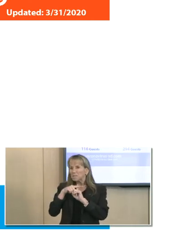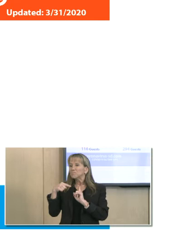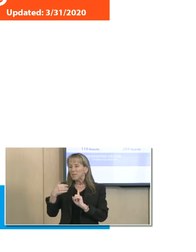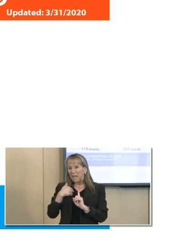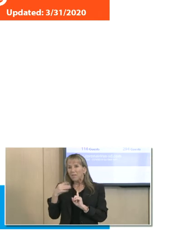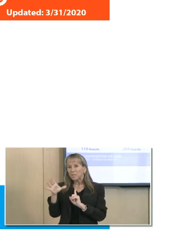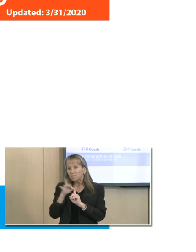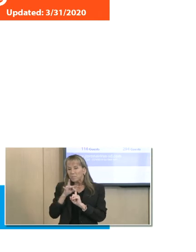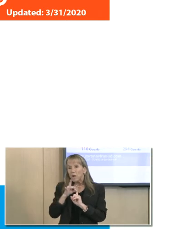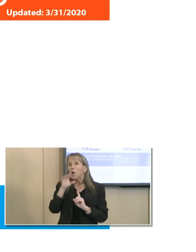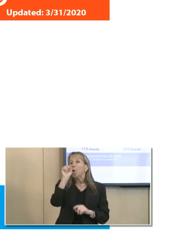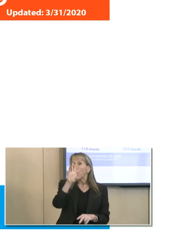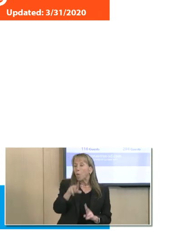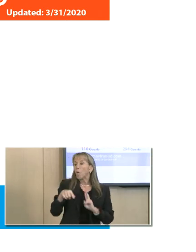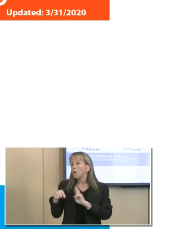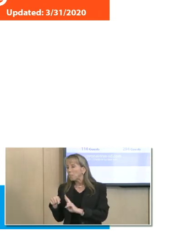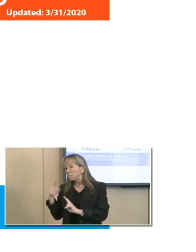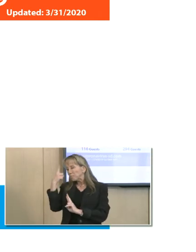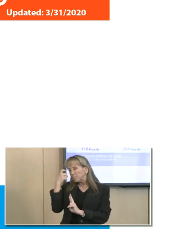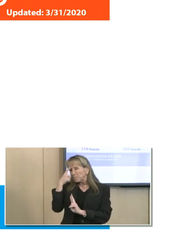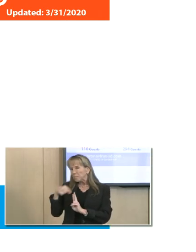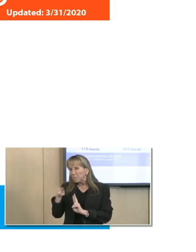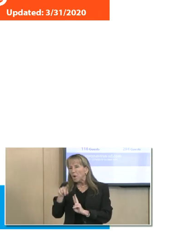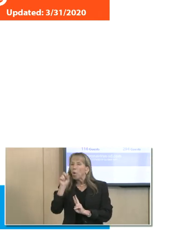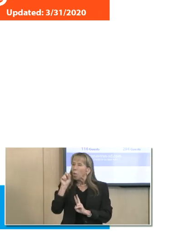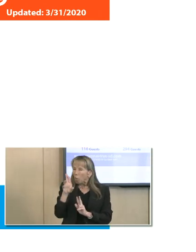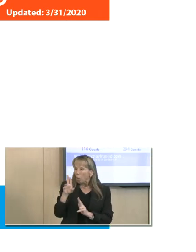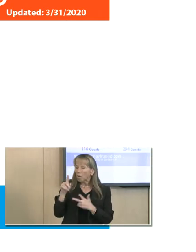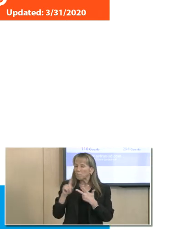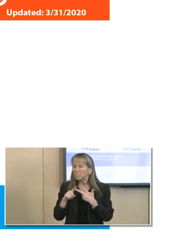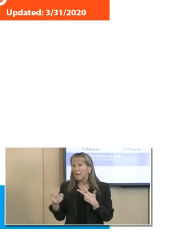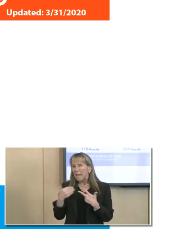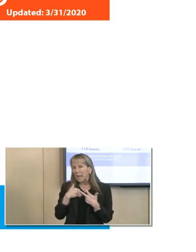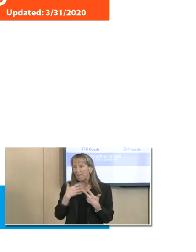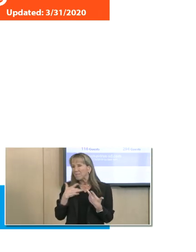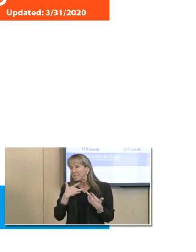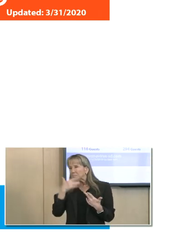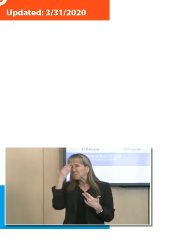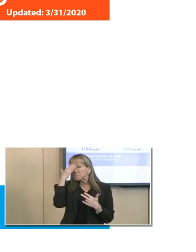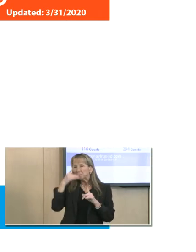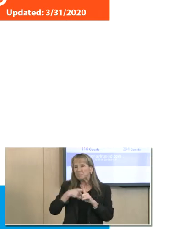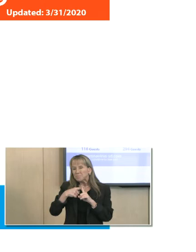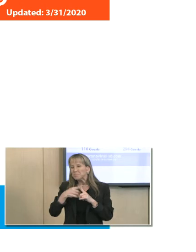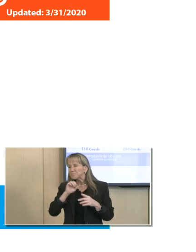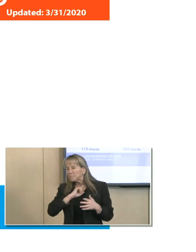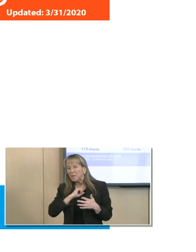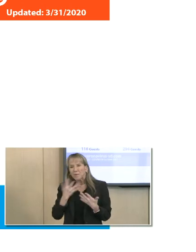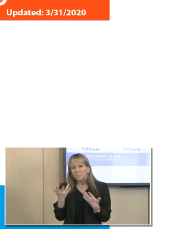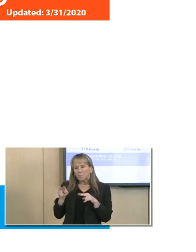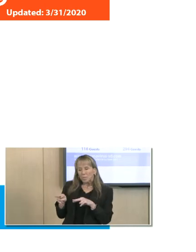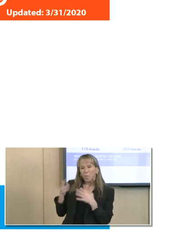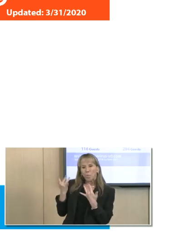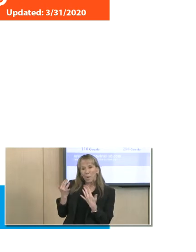investigation, or in unique circumstance, an individual with symptoms who is awaiting further evaluation. There are